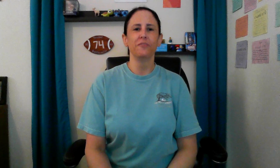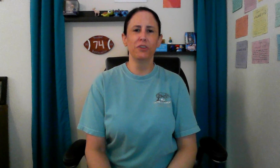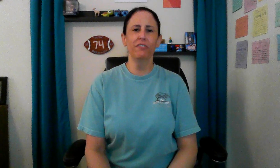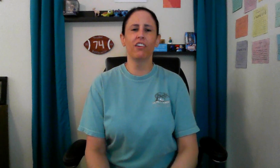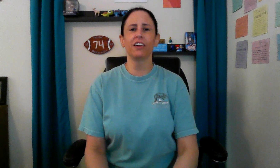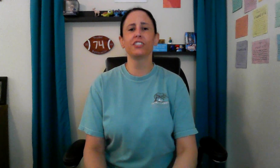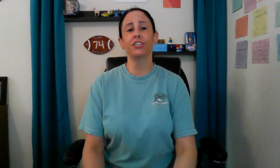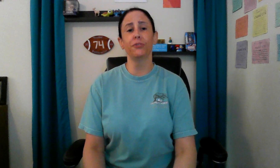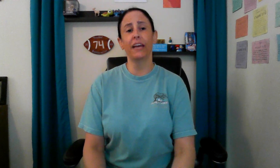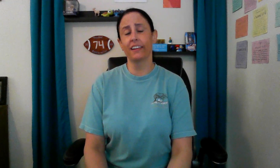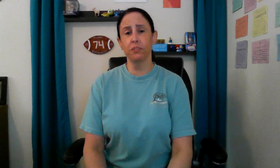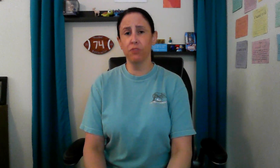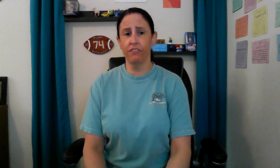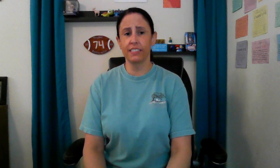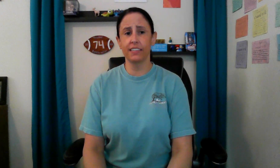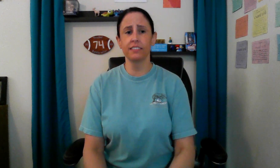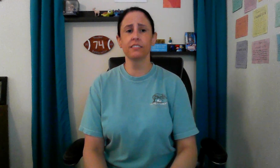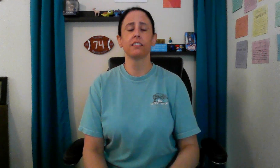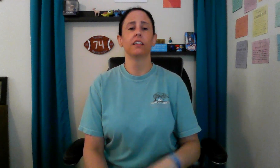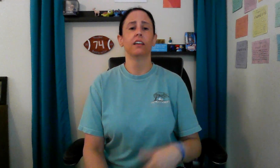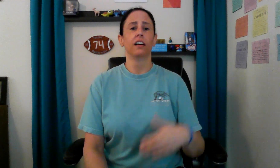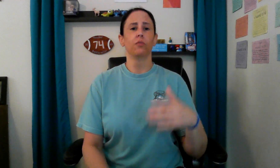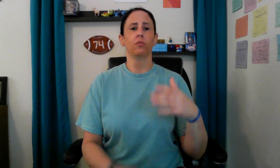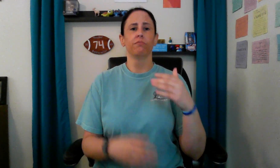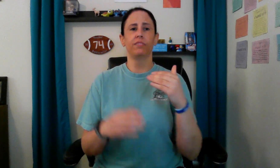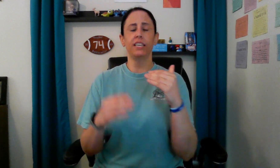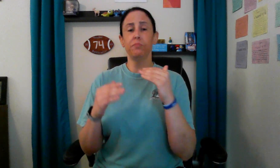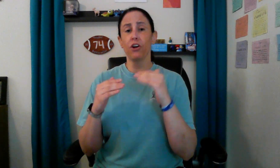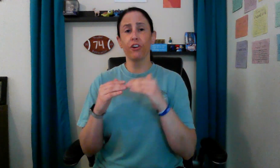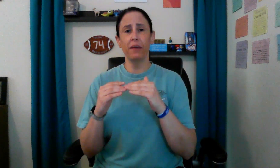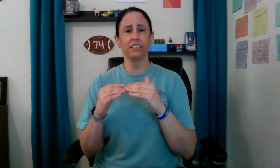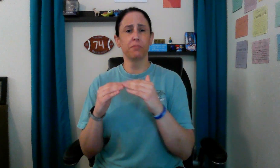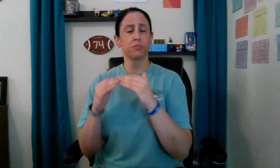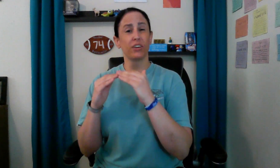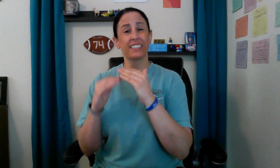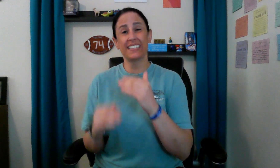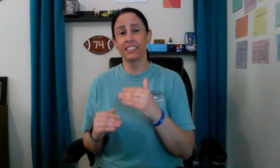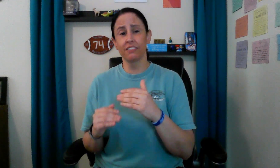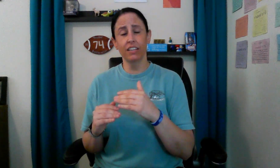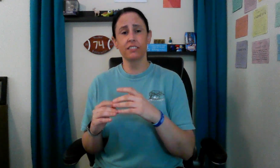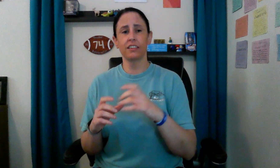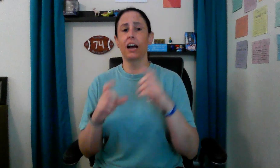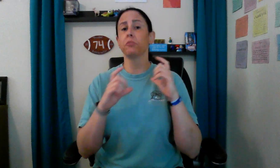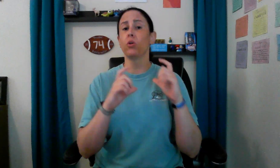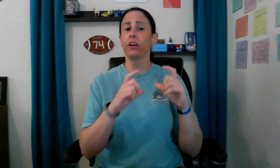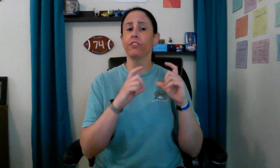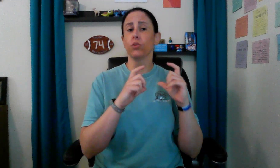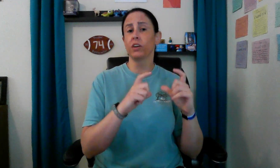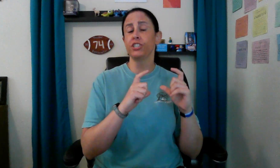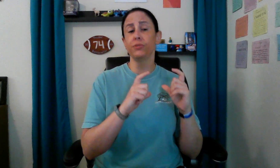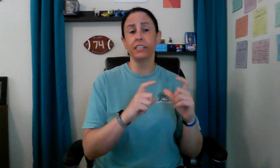Moving on to Canada provinces, the program has a much more extensive list. I'm going over the ones you need